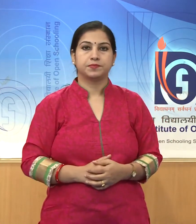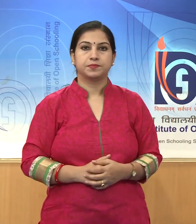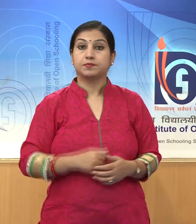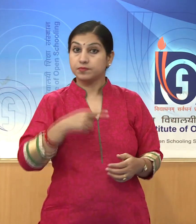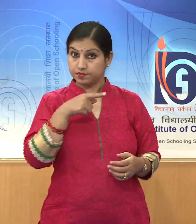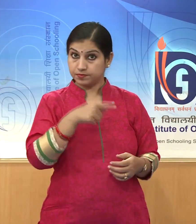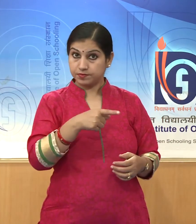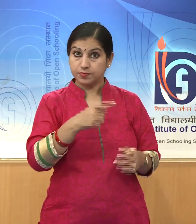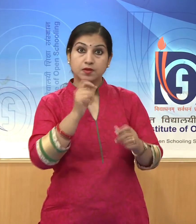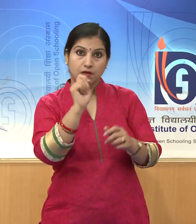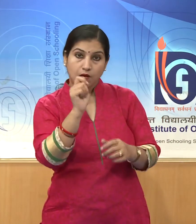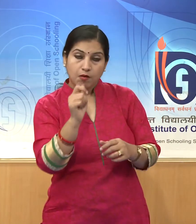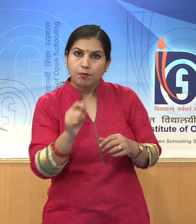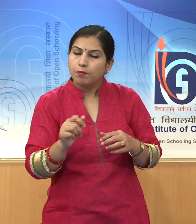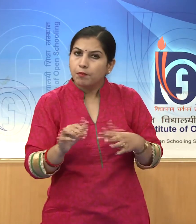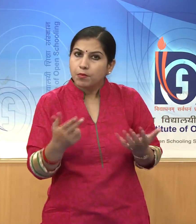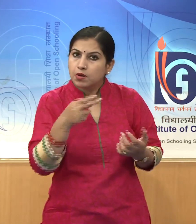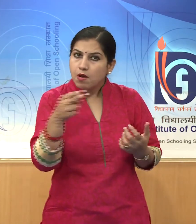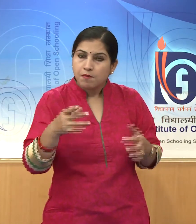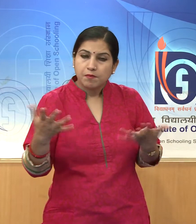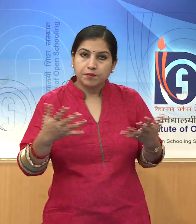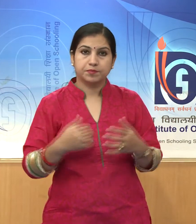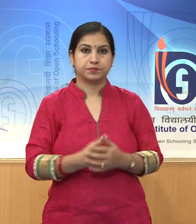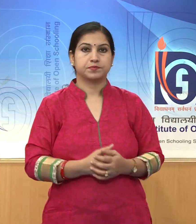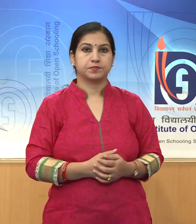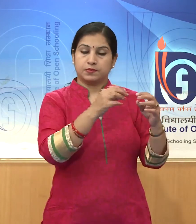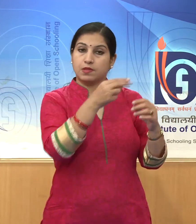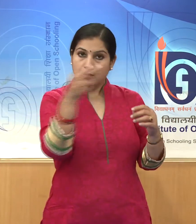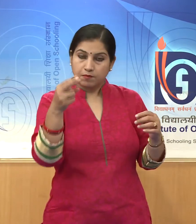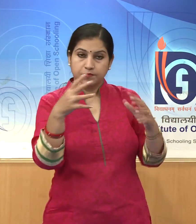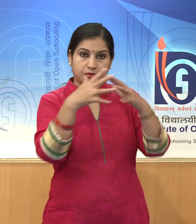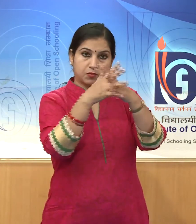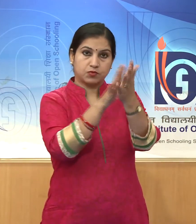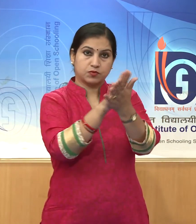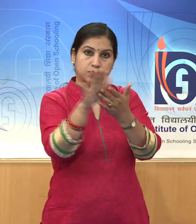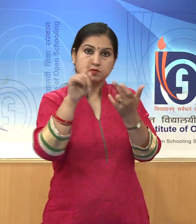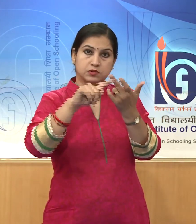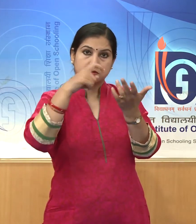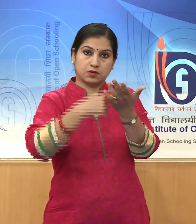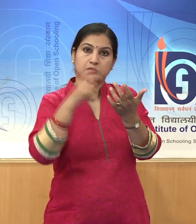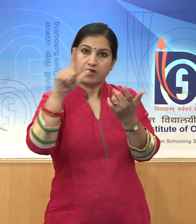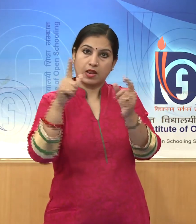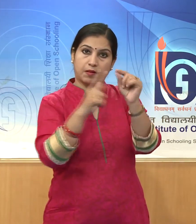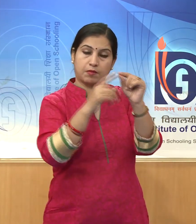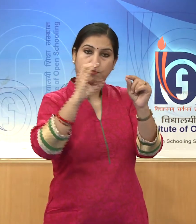The work is named as Whirlpool. Let us first